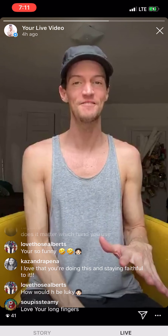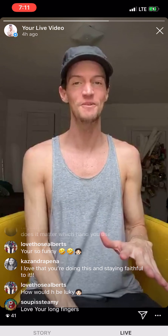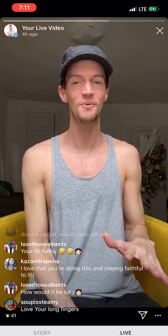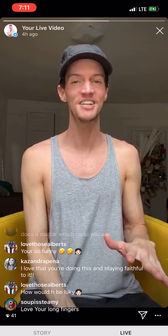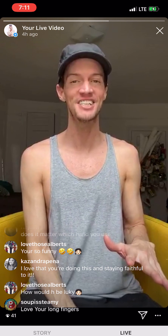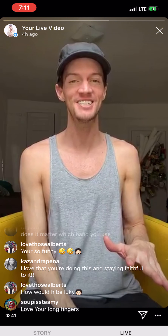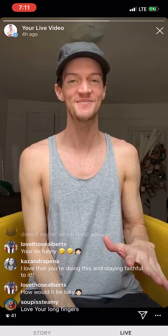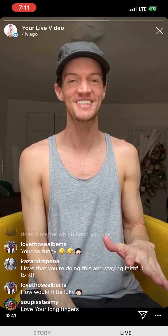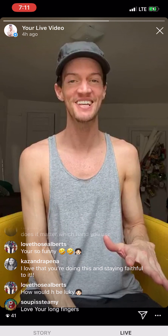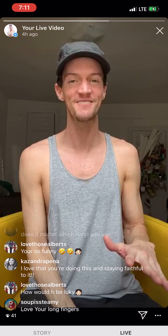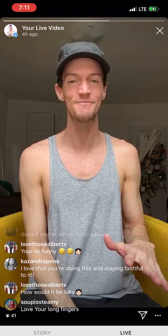you've been watching, show me the sign for better.